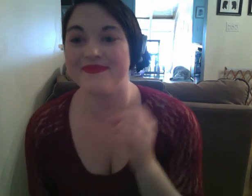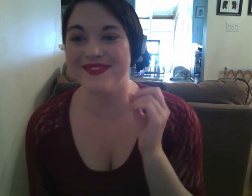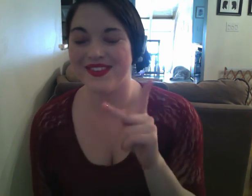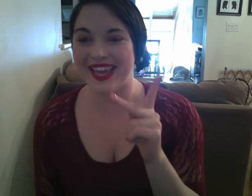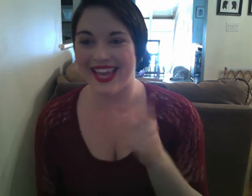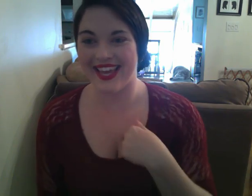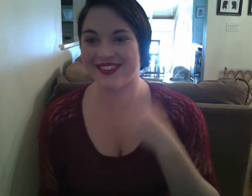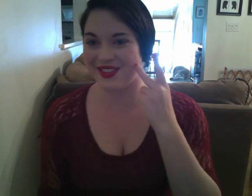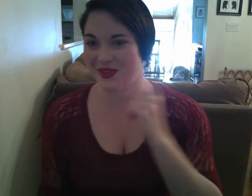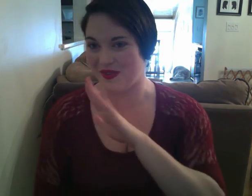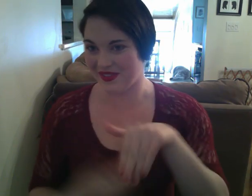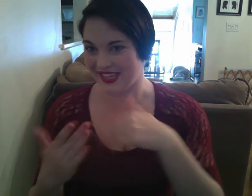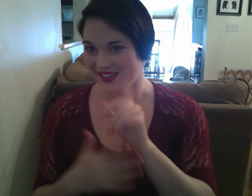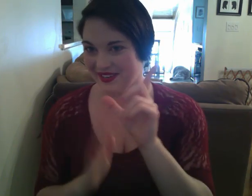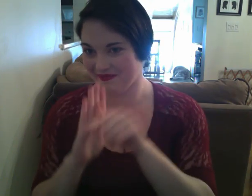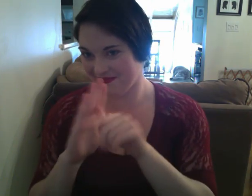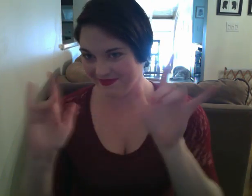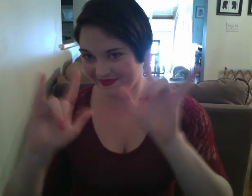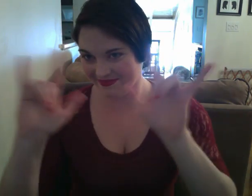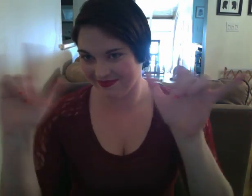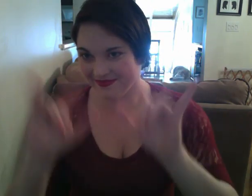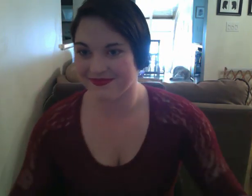Okay. I'll see you all later. Bye.